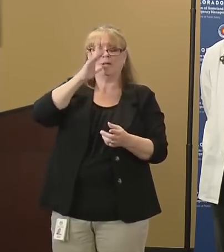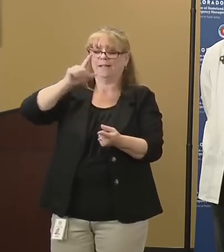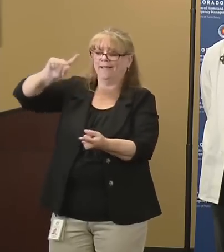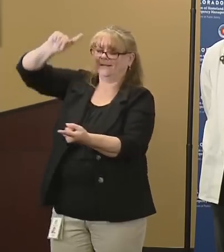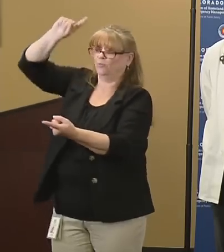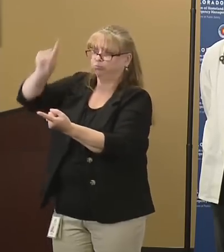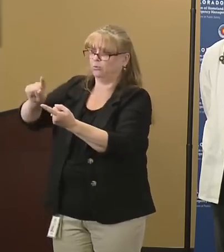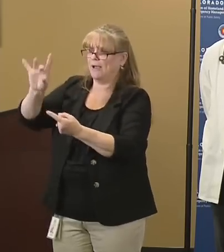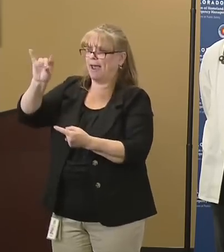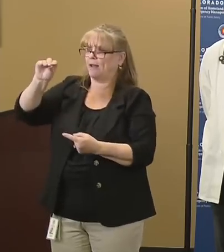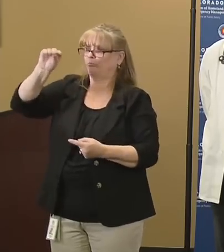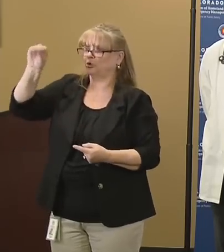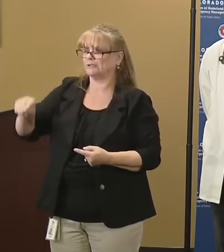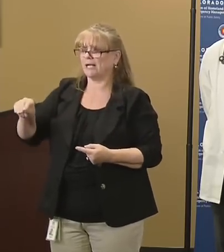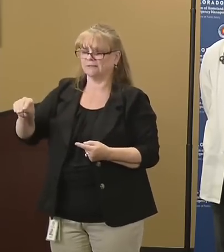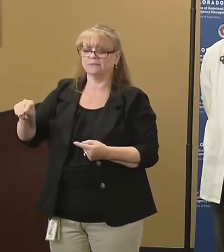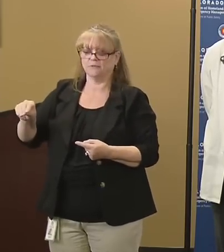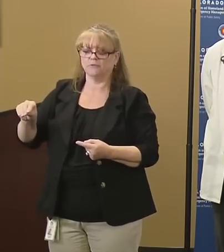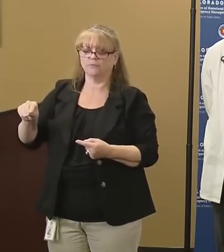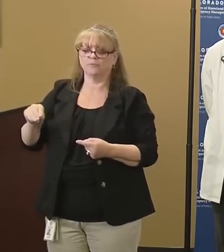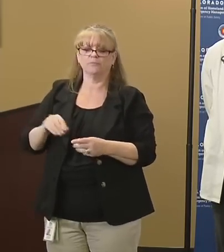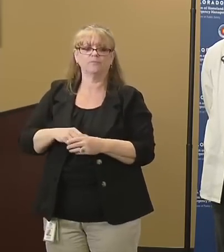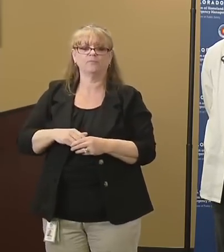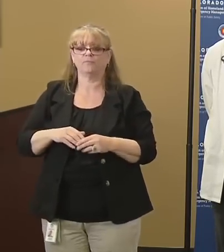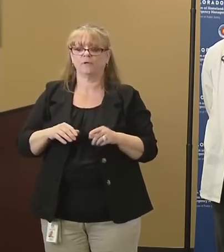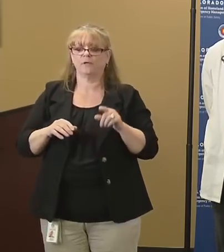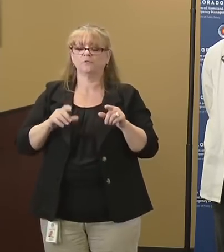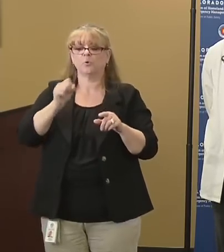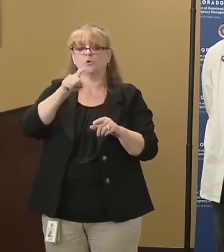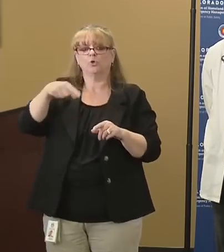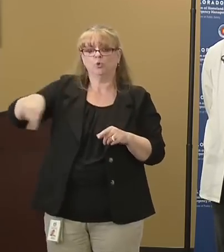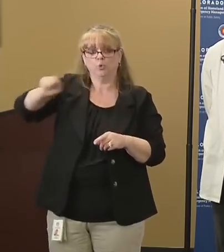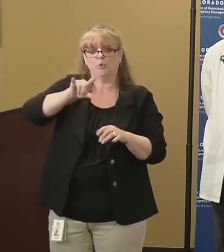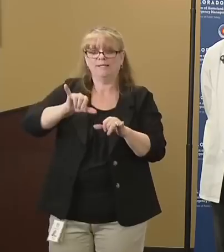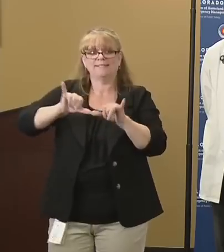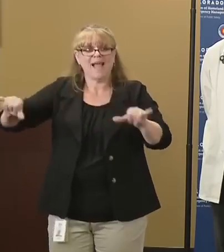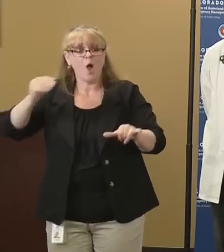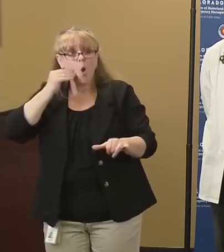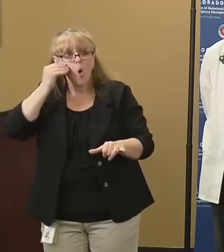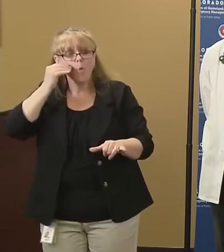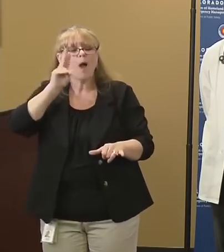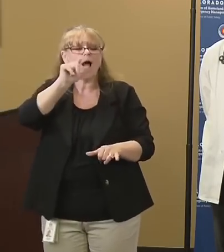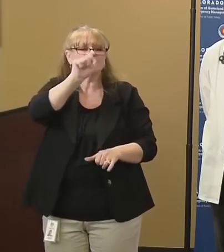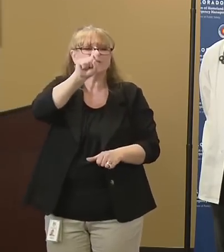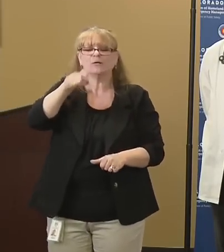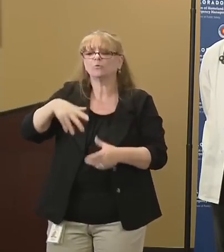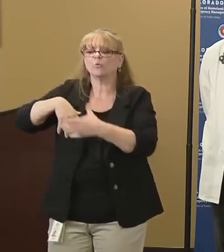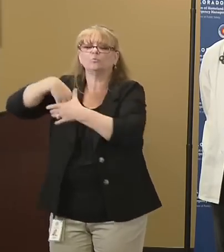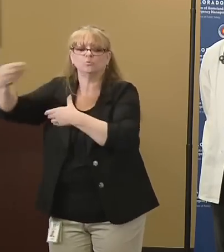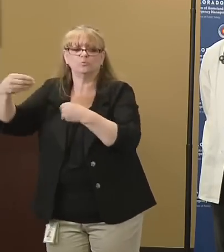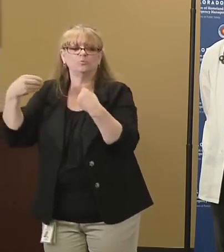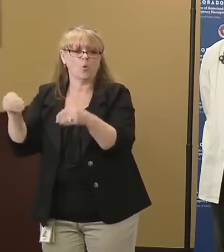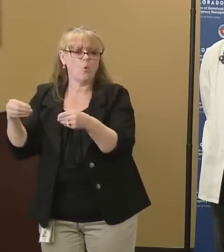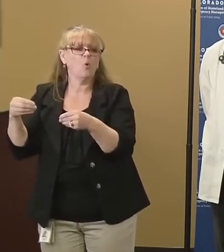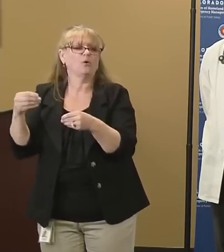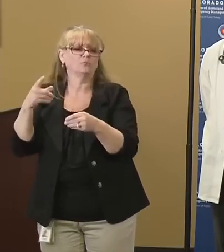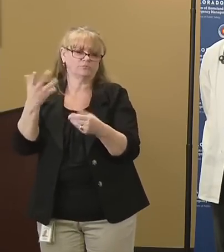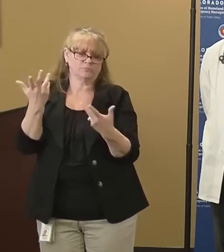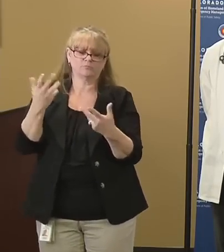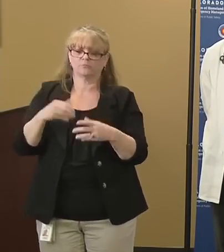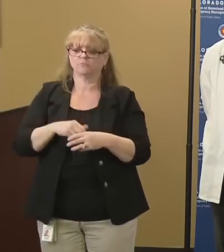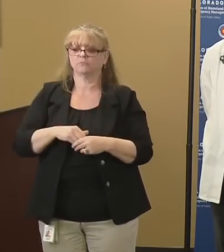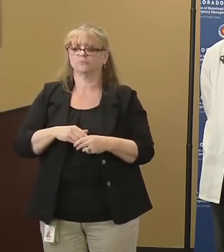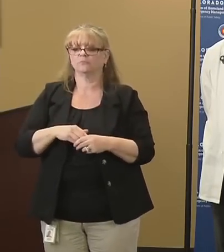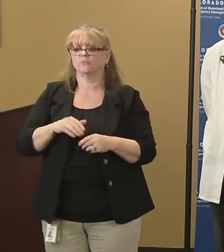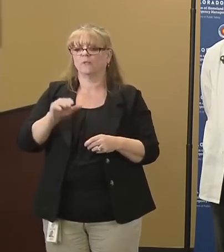to stay at home except when absolutely necessary. The trajectory of this in Colorado will be determined by your